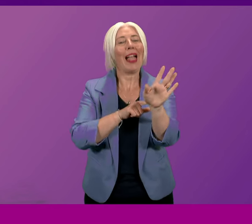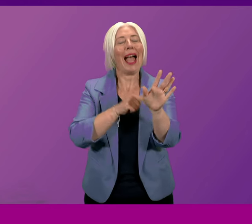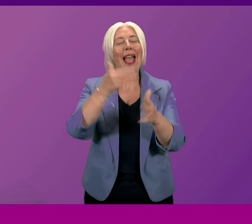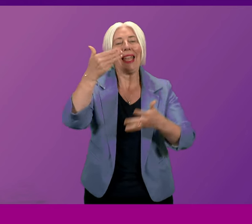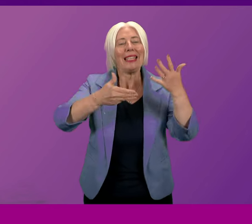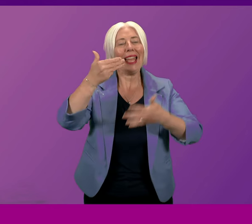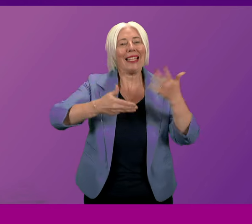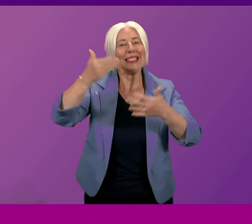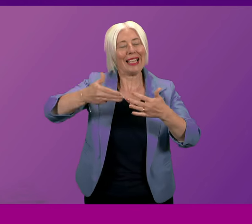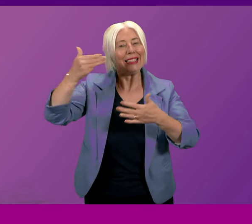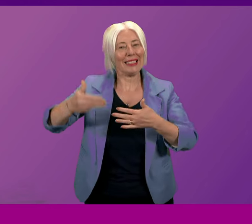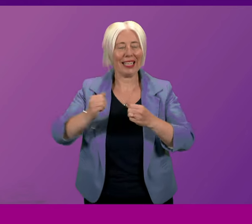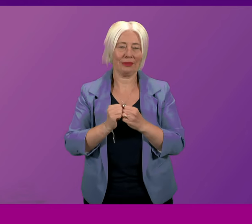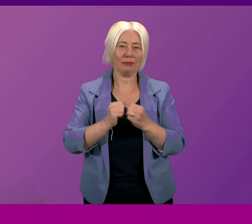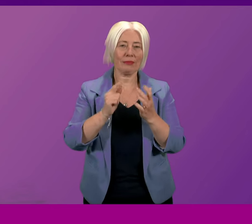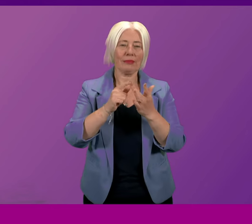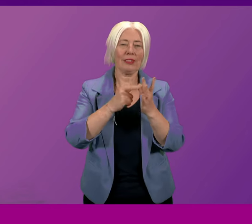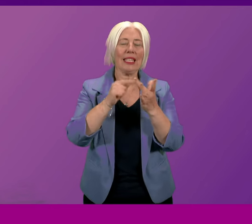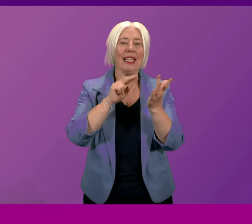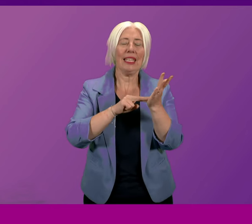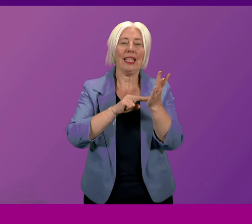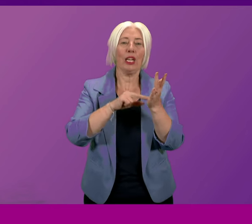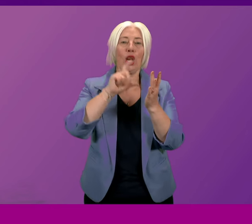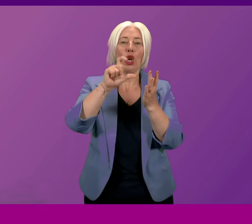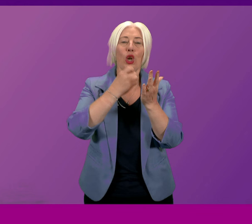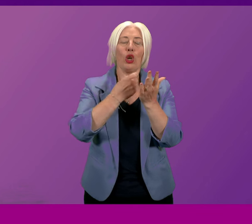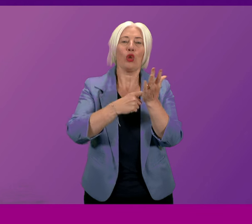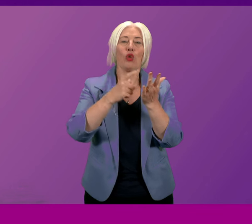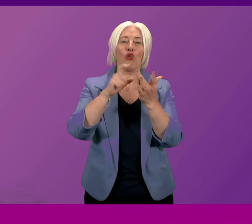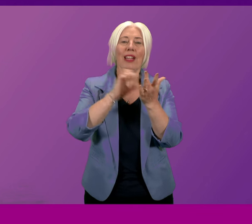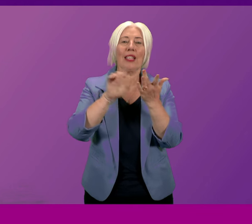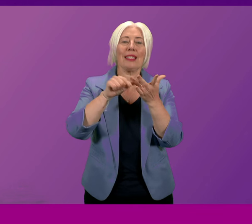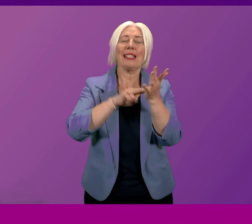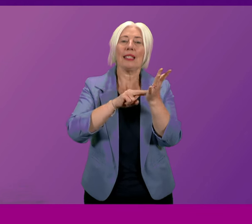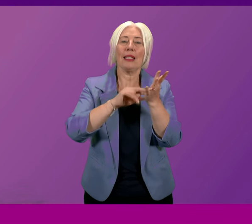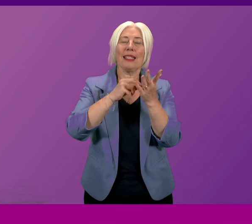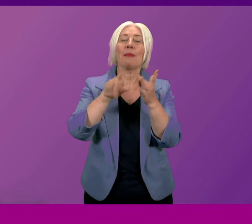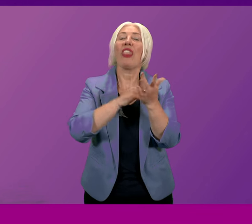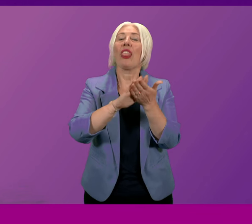1999, we heard Ian Crichton-Smith's poem, The Beginning of a New Song.